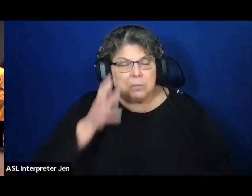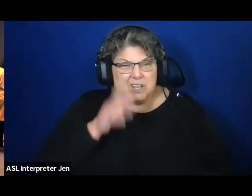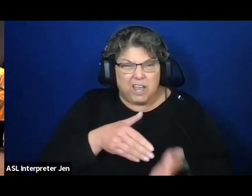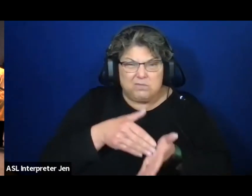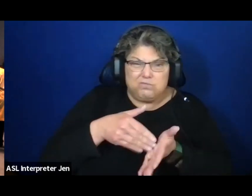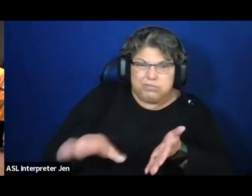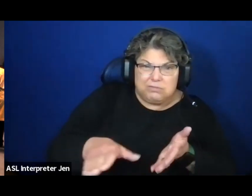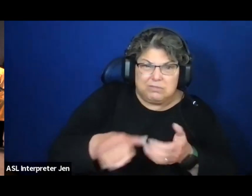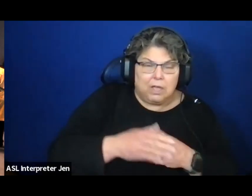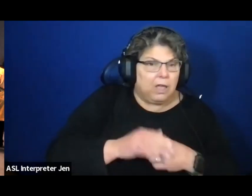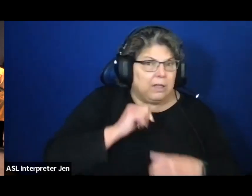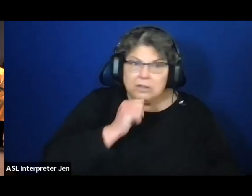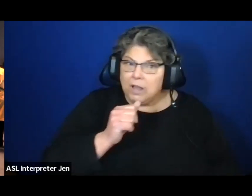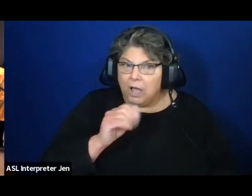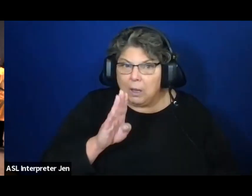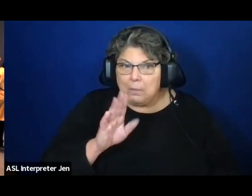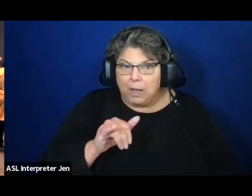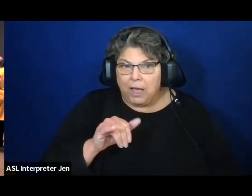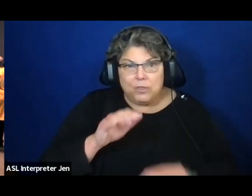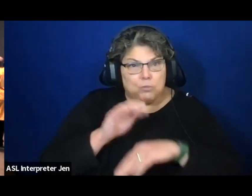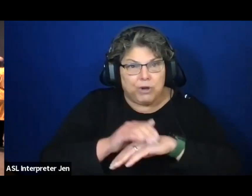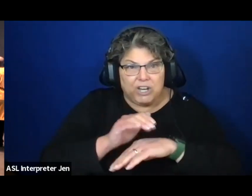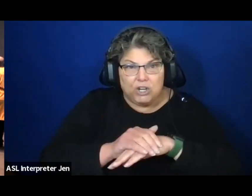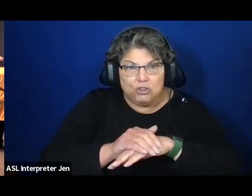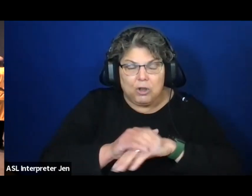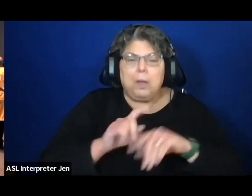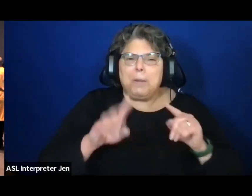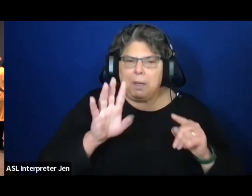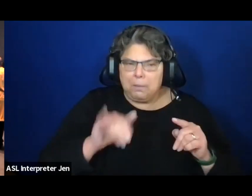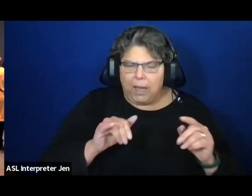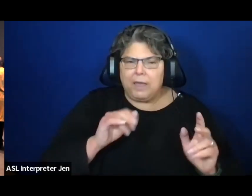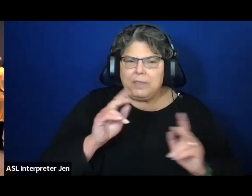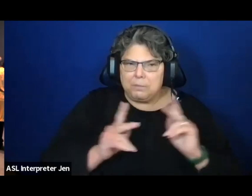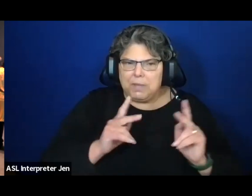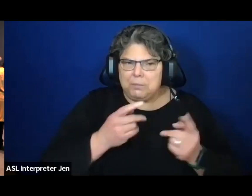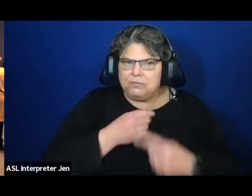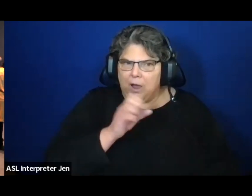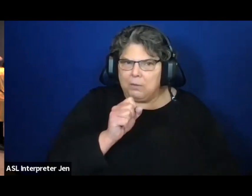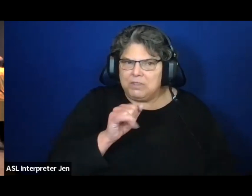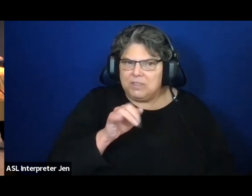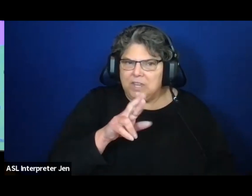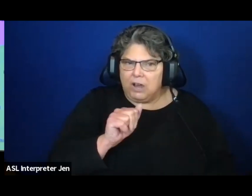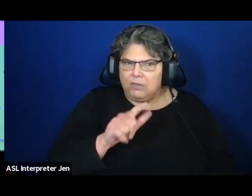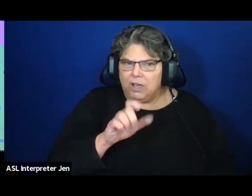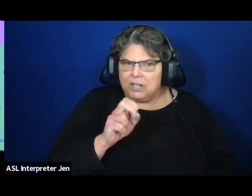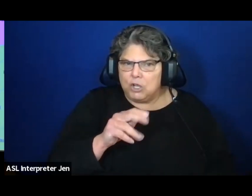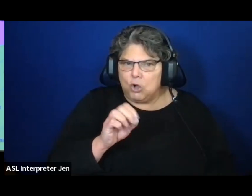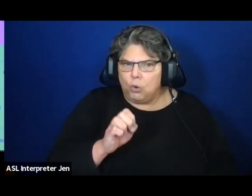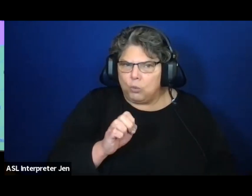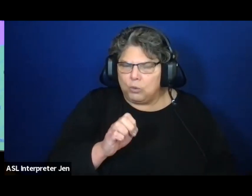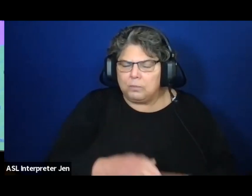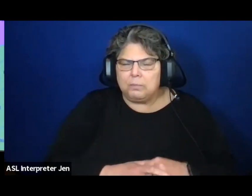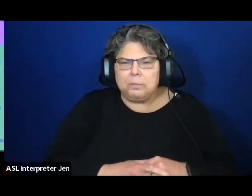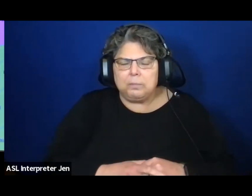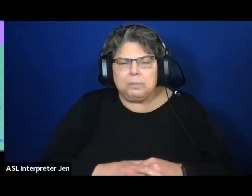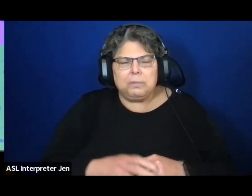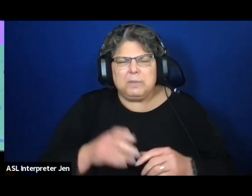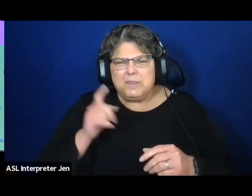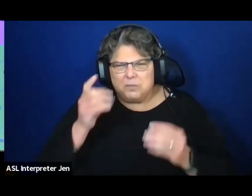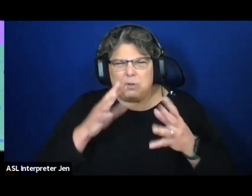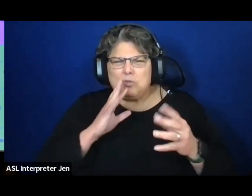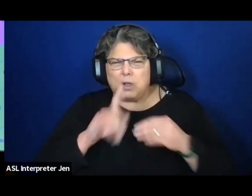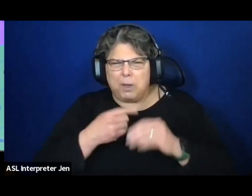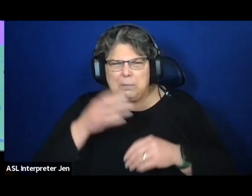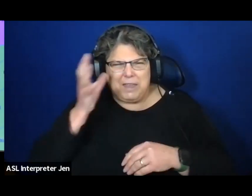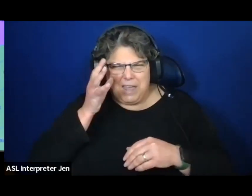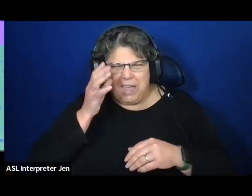rejected, not by British, but by Sierra Leoneans. What I missed to mention when I was talking about my dad, I'll